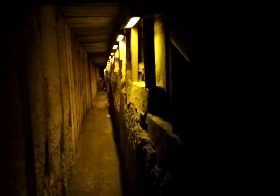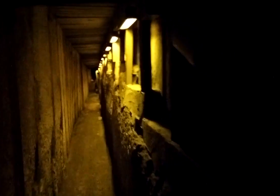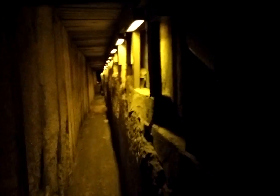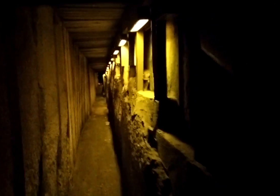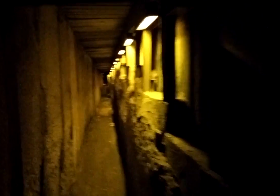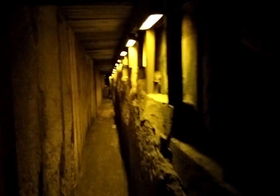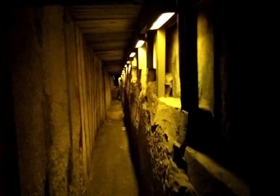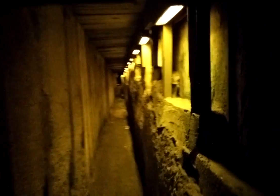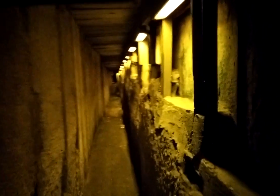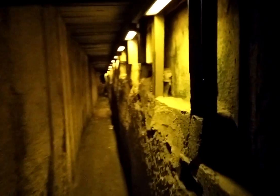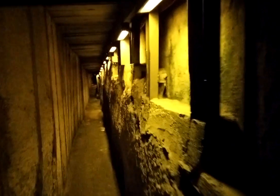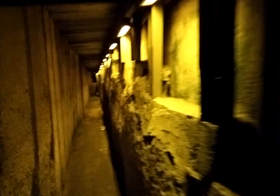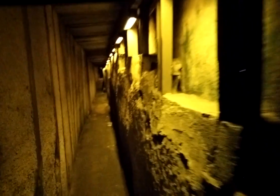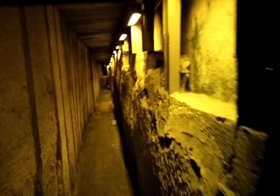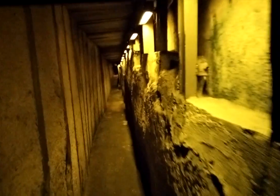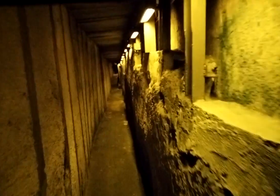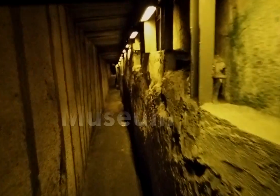that era of construction.